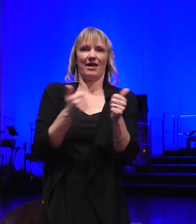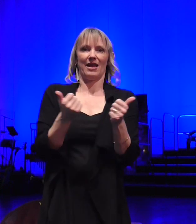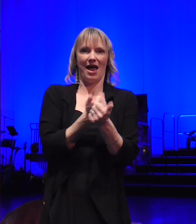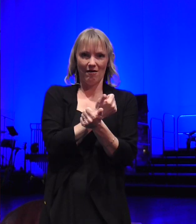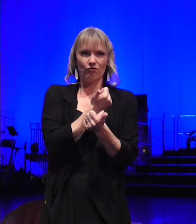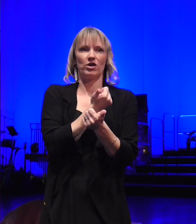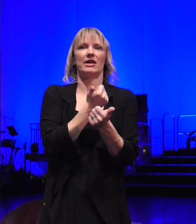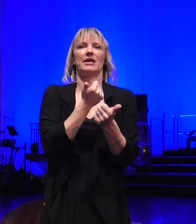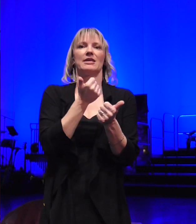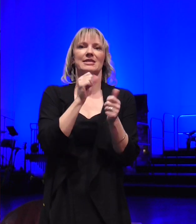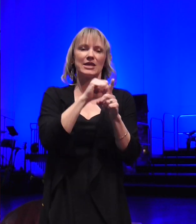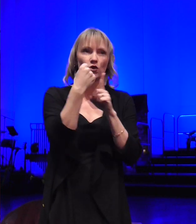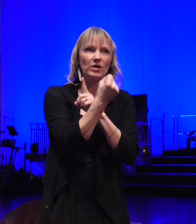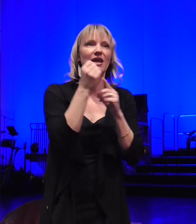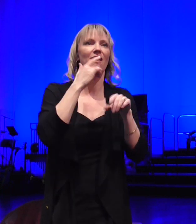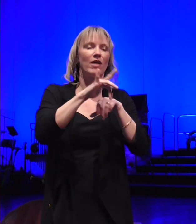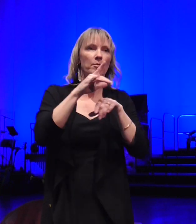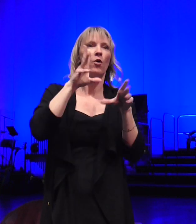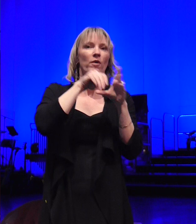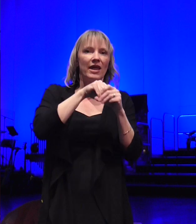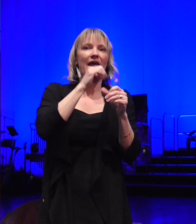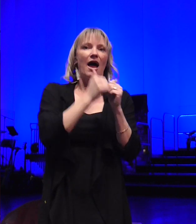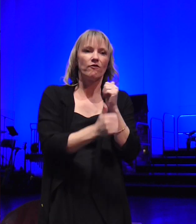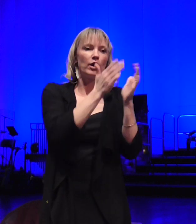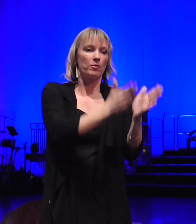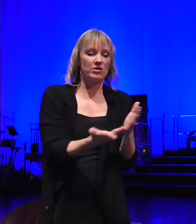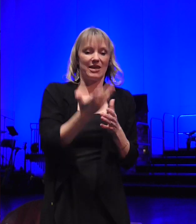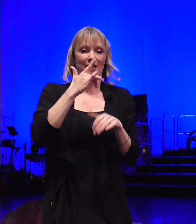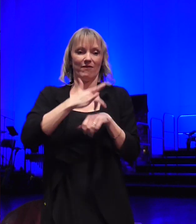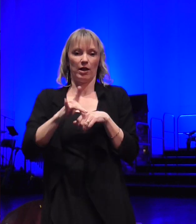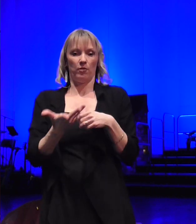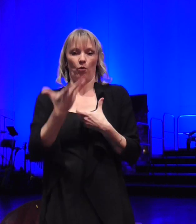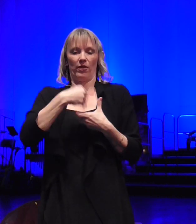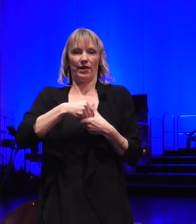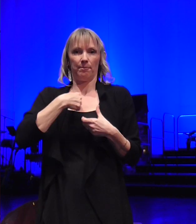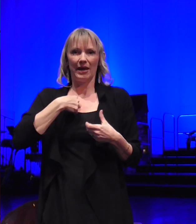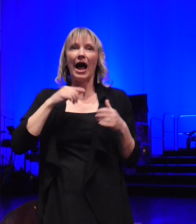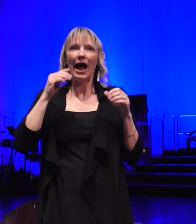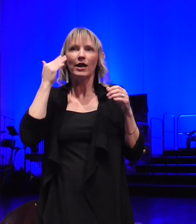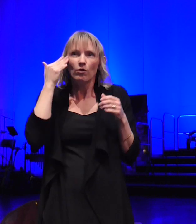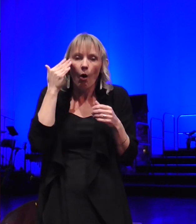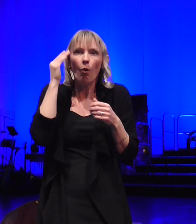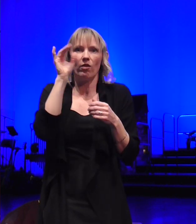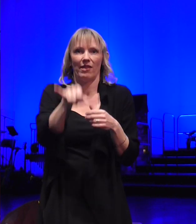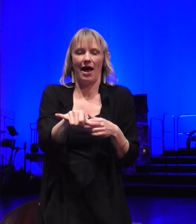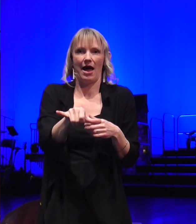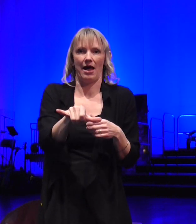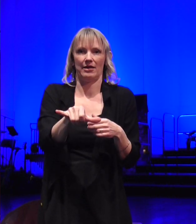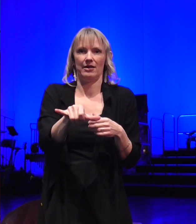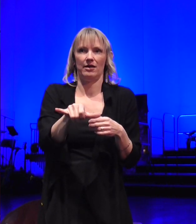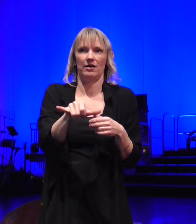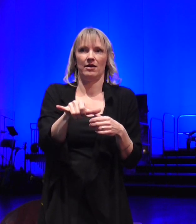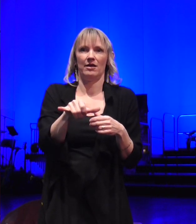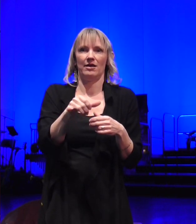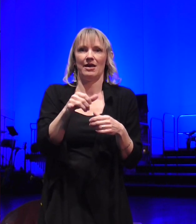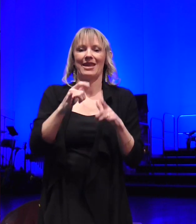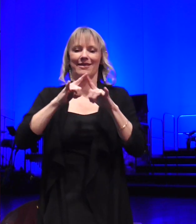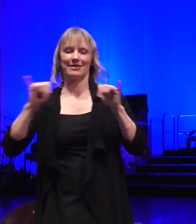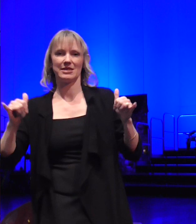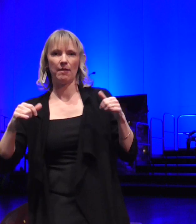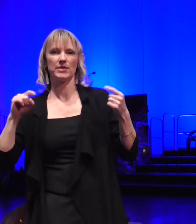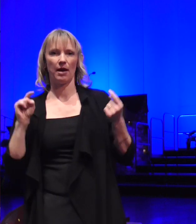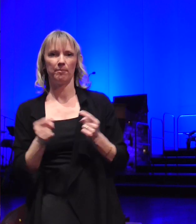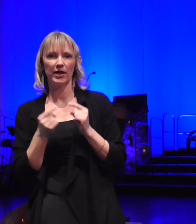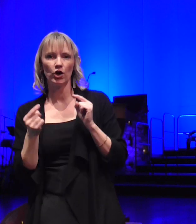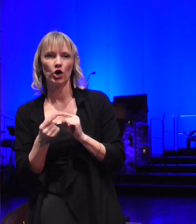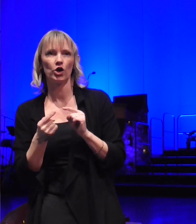situation, available in every person, available in me. I can maintain that awareness and be hurting,